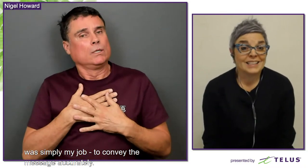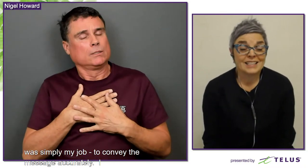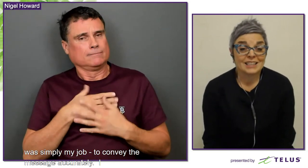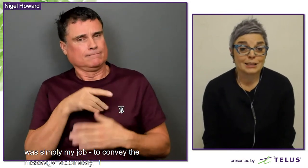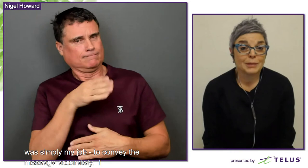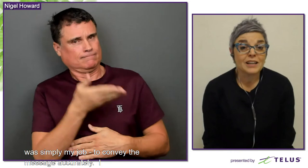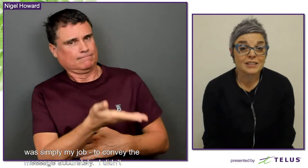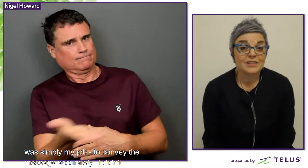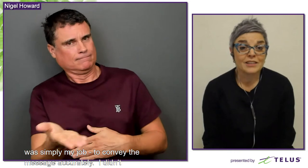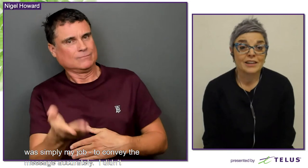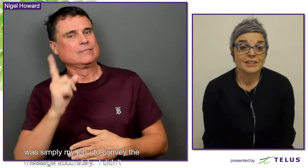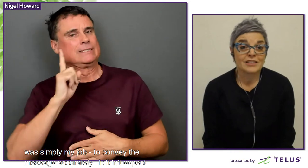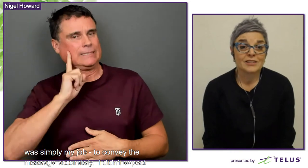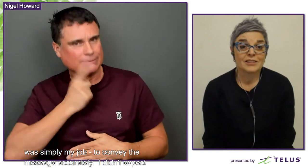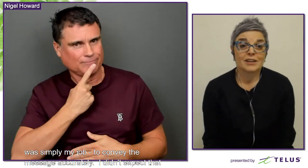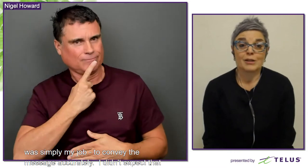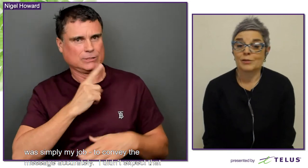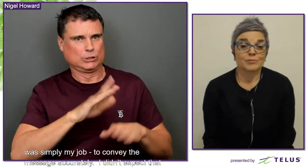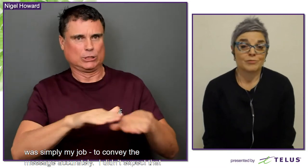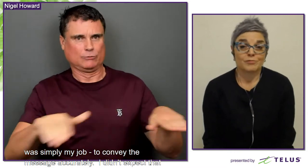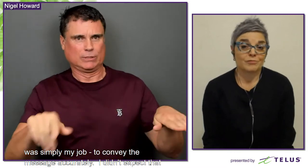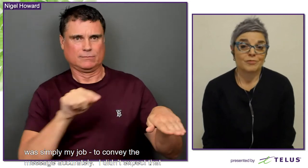I didn't expect that